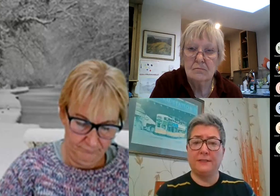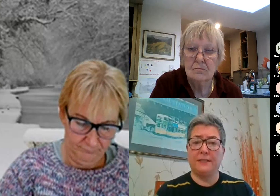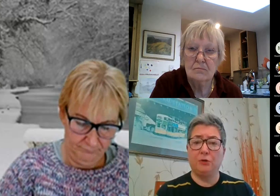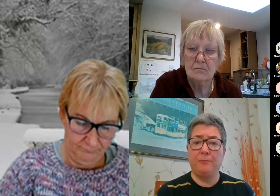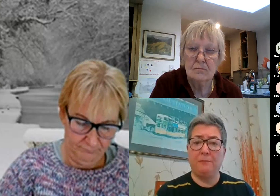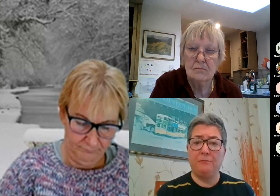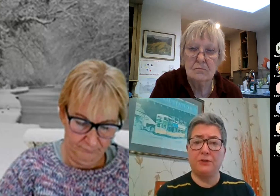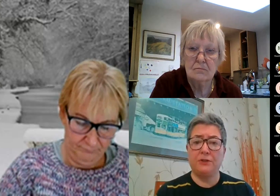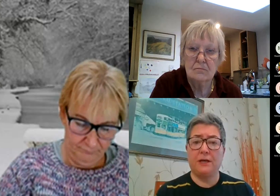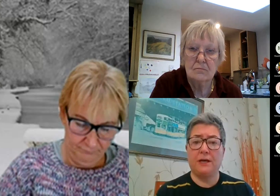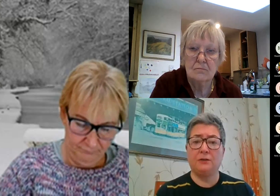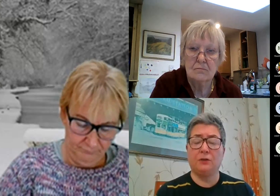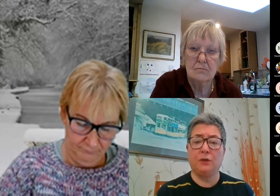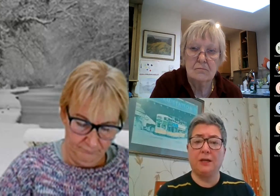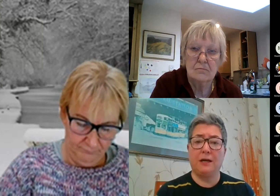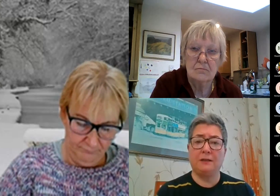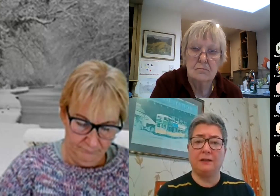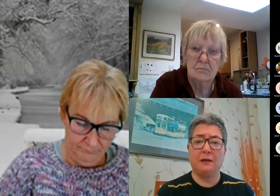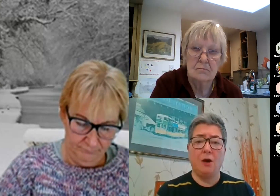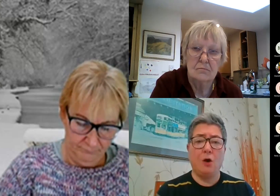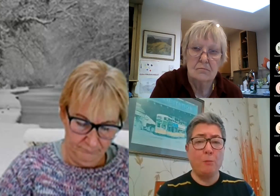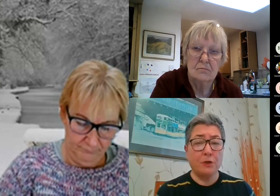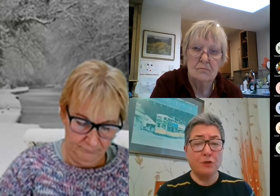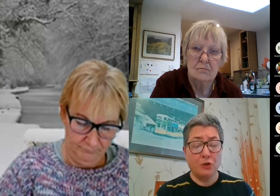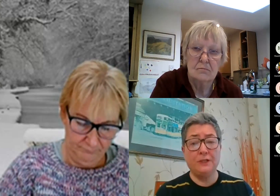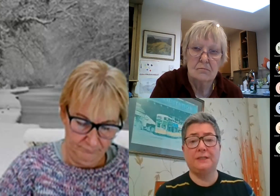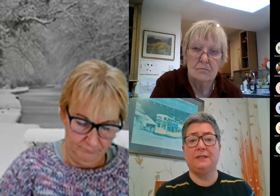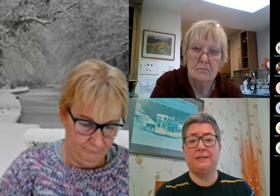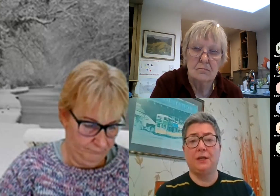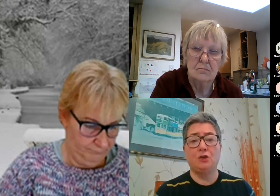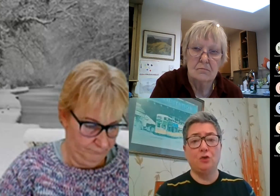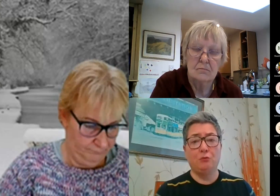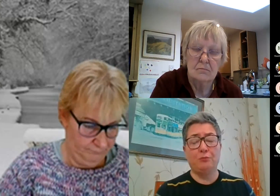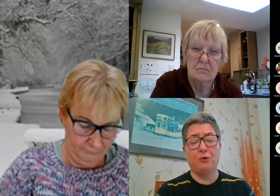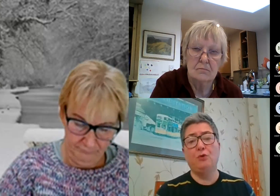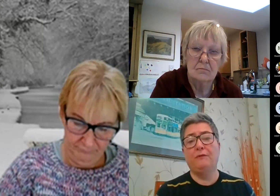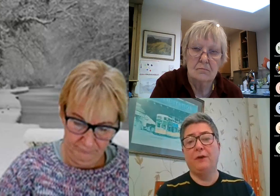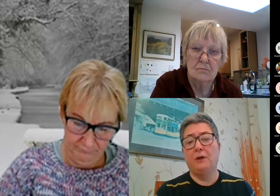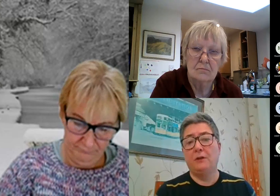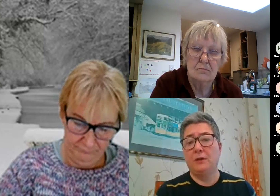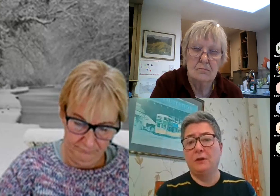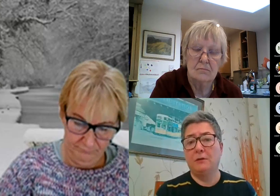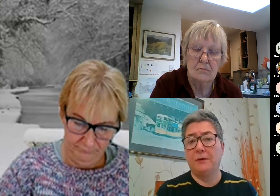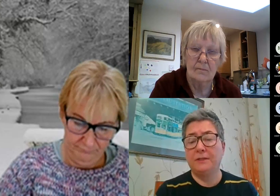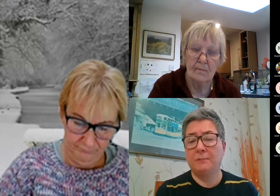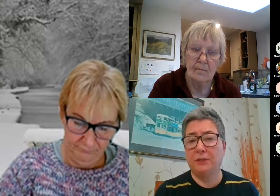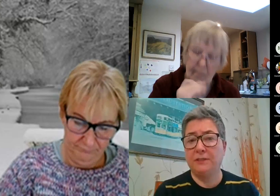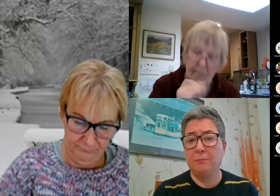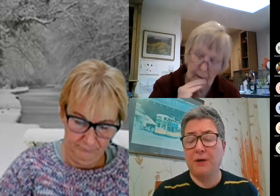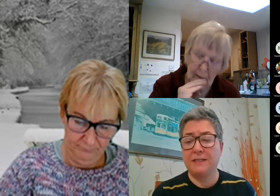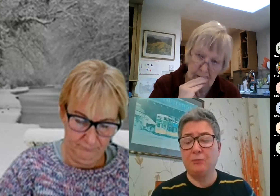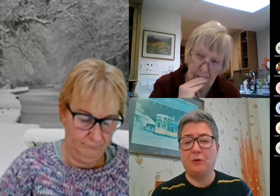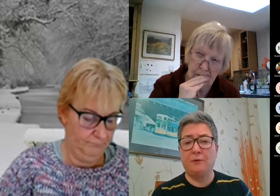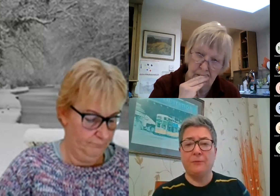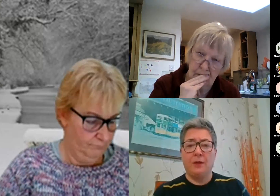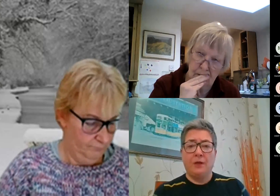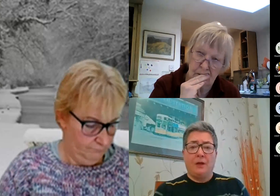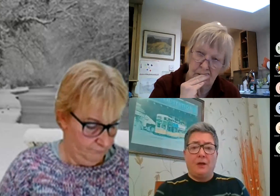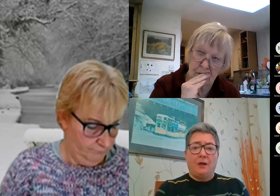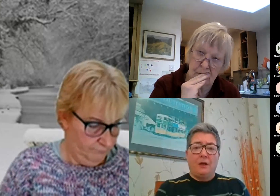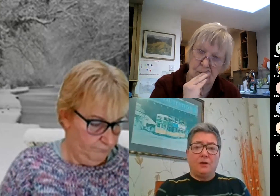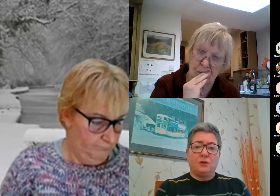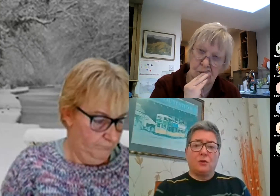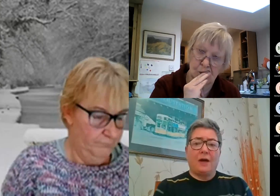including all our disabled members and looking at the opportunities to improve the disability